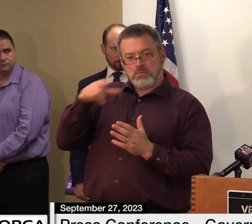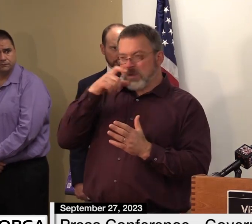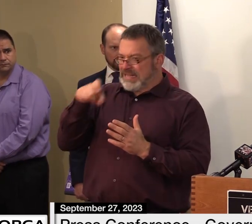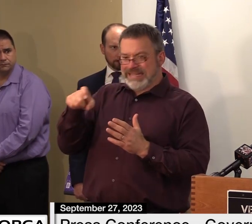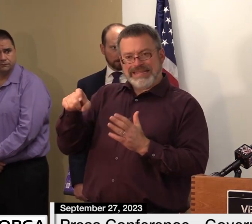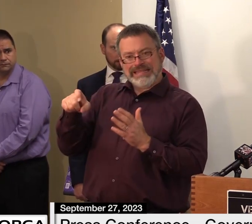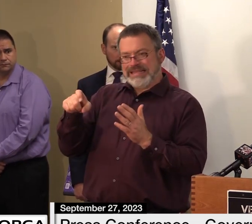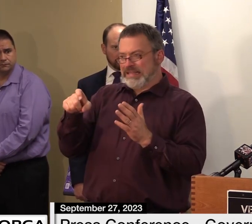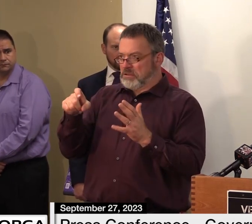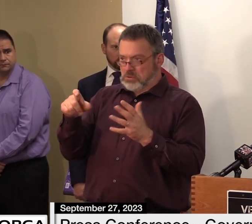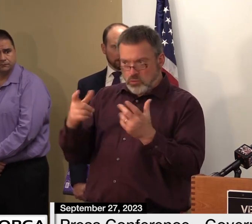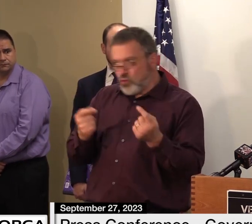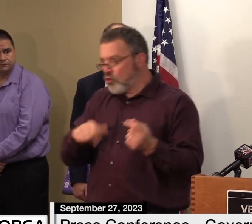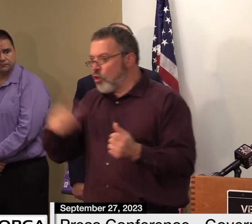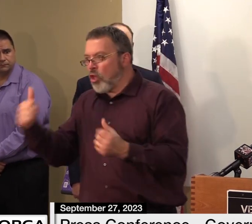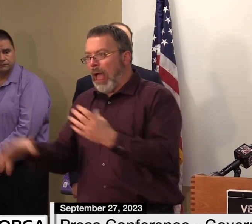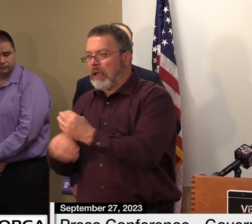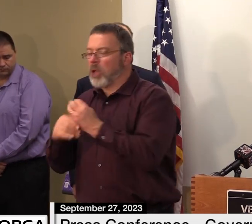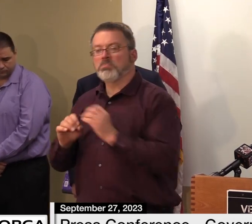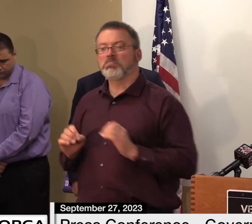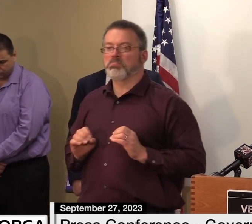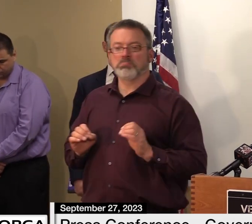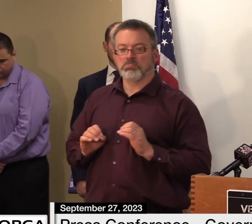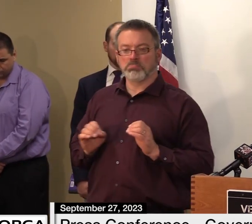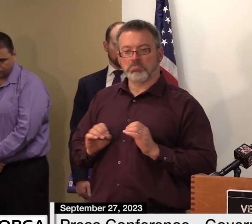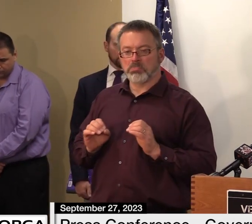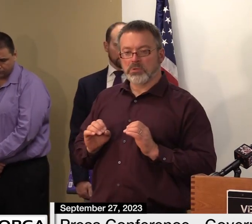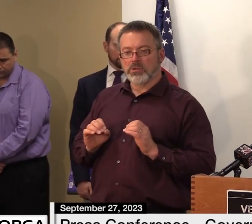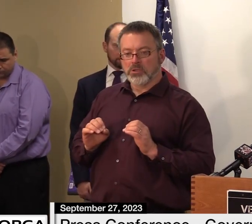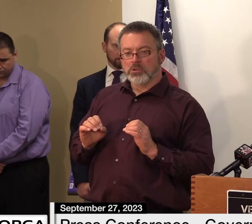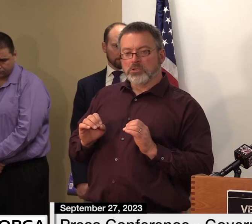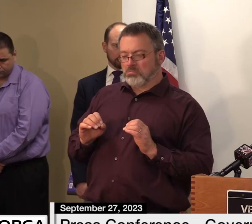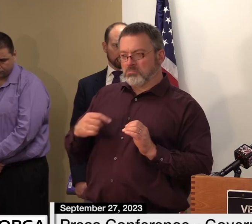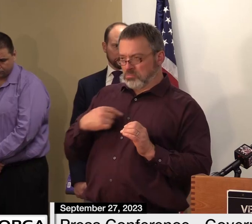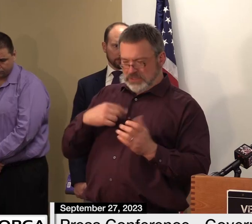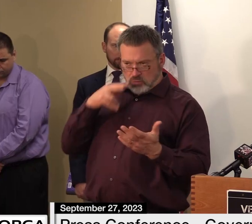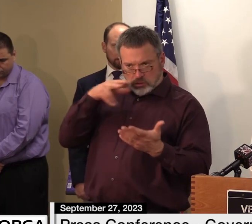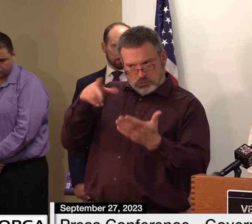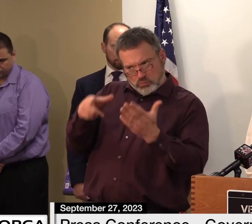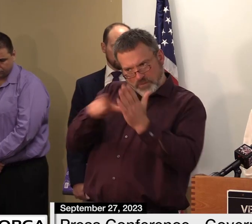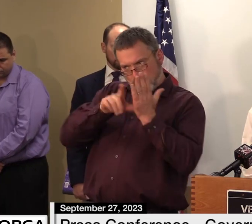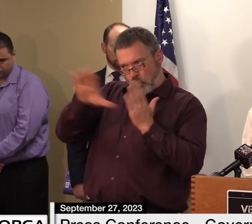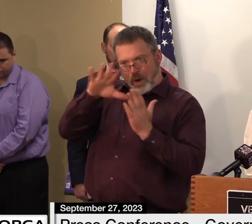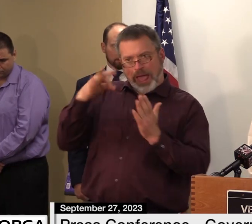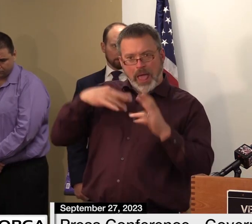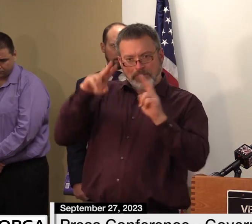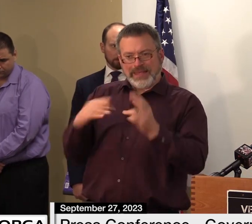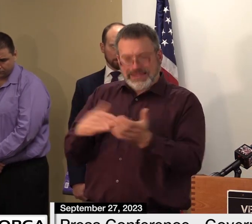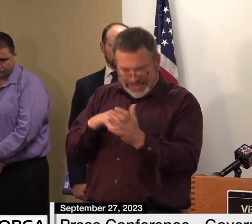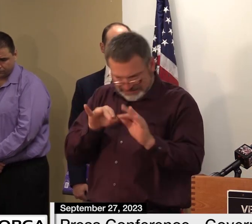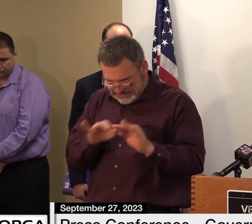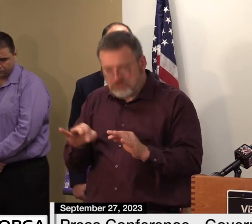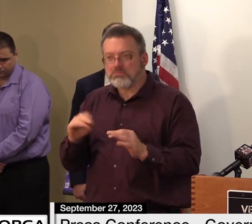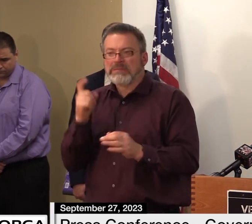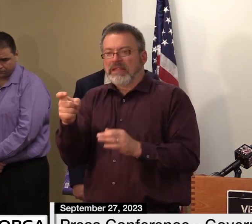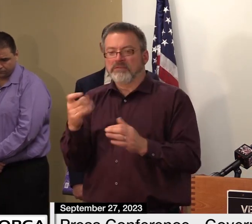just updating their application and sending them a check for that difference.